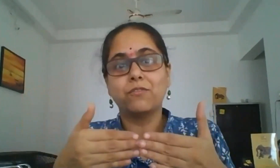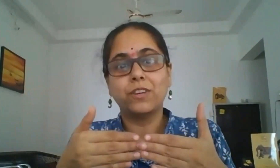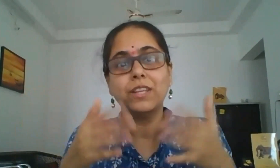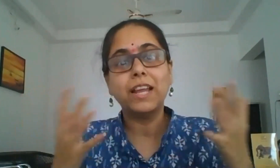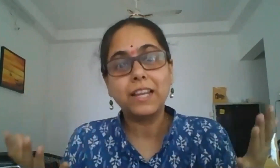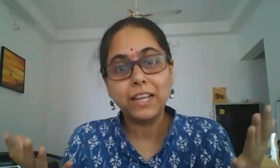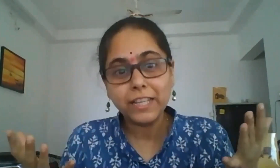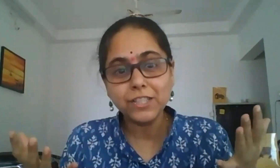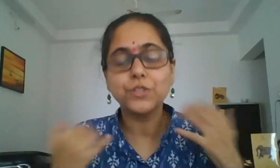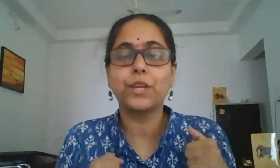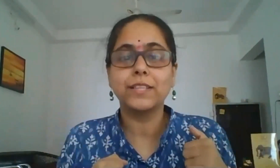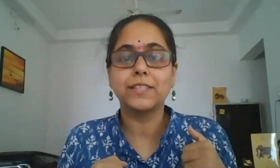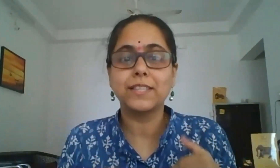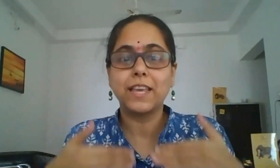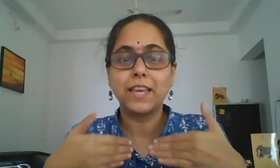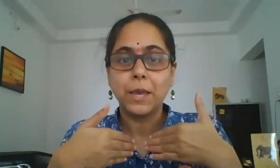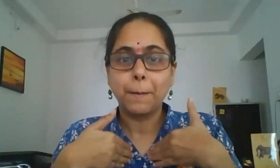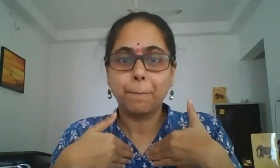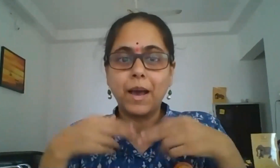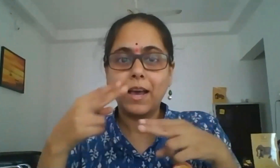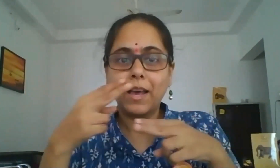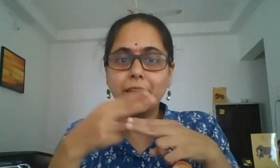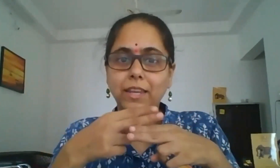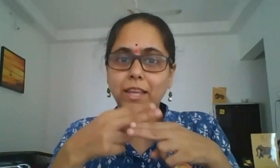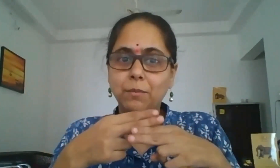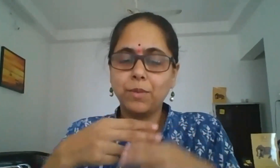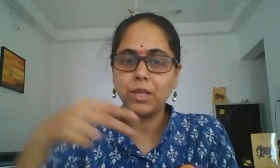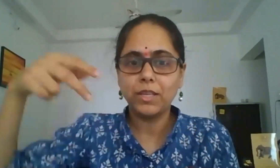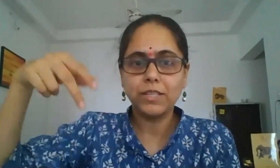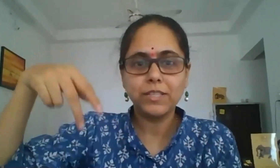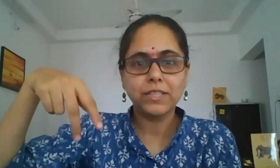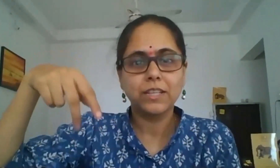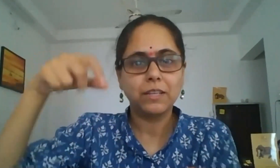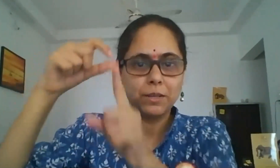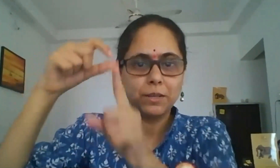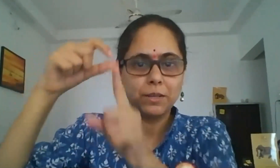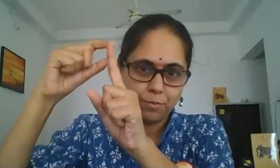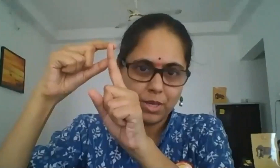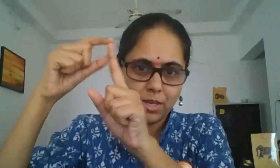someone, at least you can say, my name is